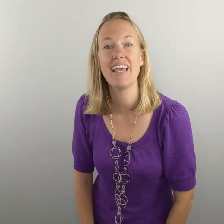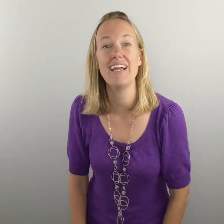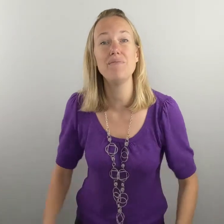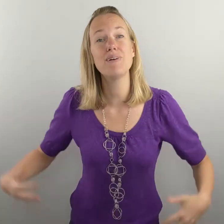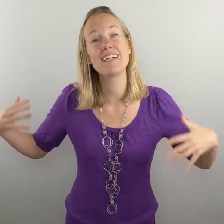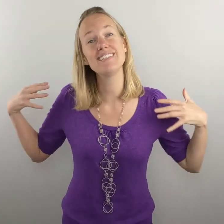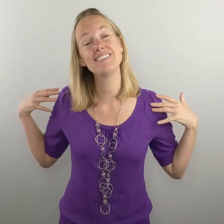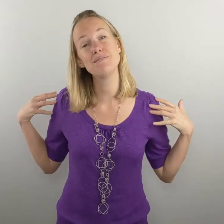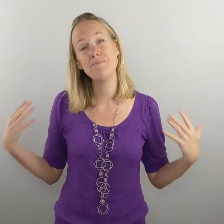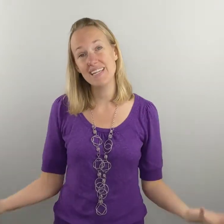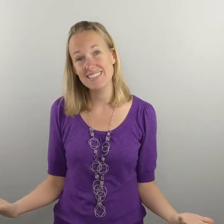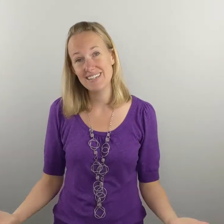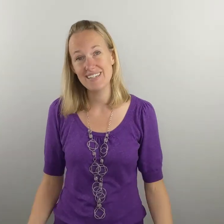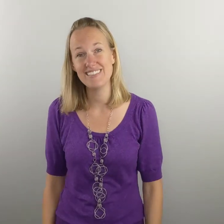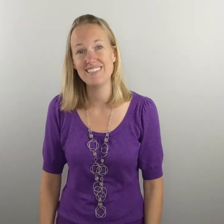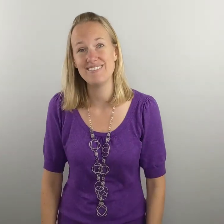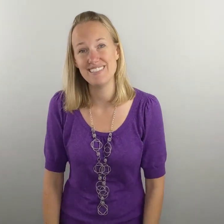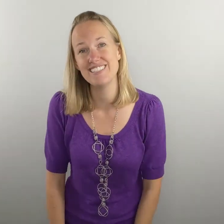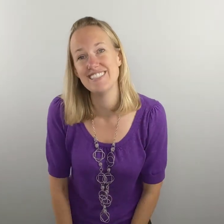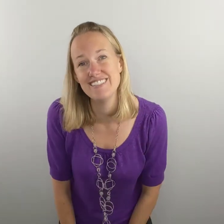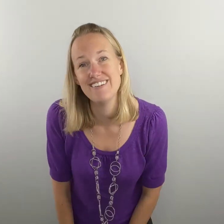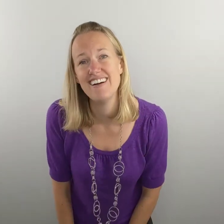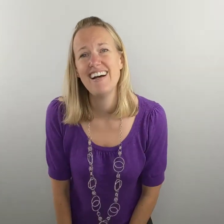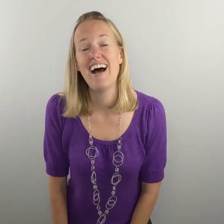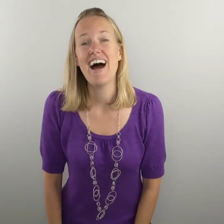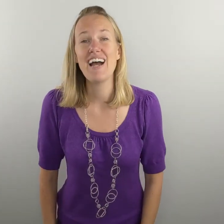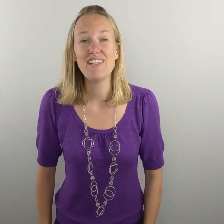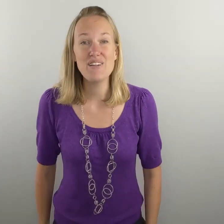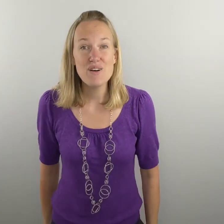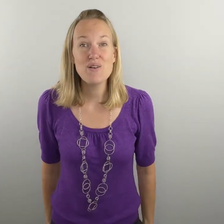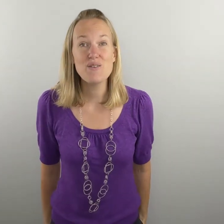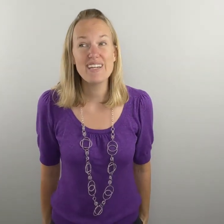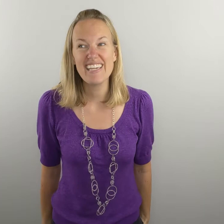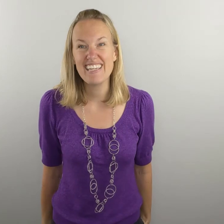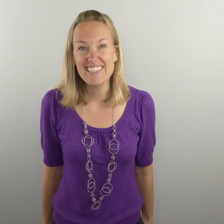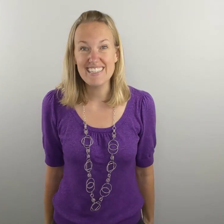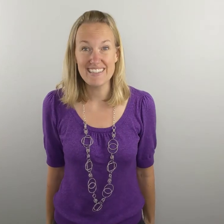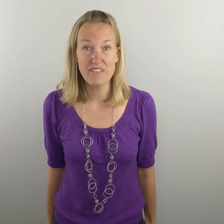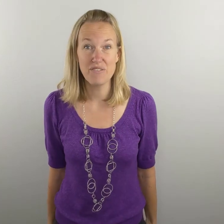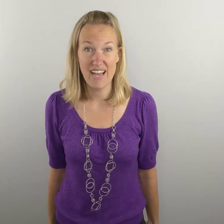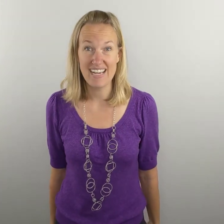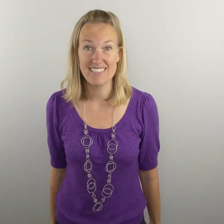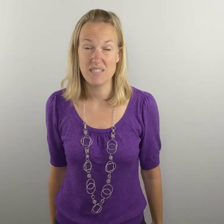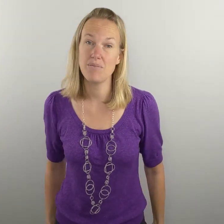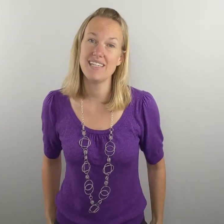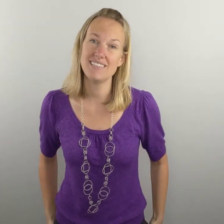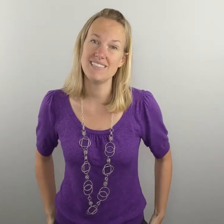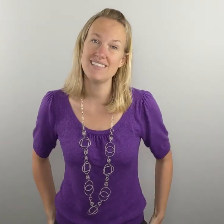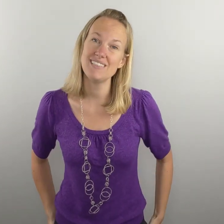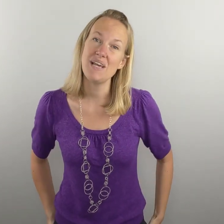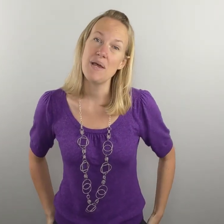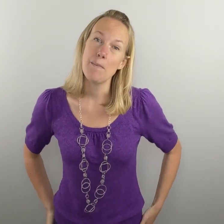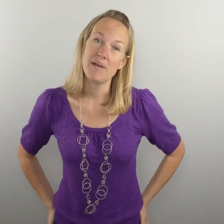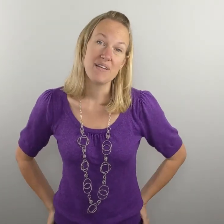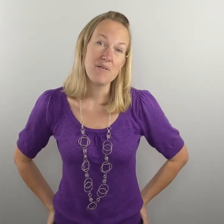Okay, practice as many times as you need to. I know it is a little fast in places, but you know